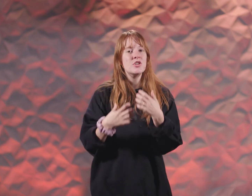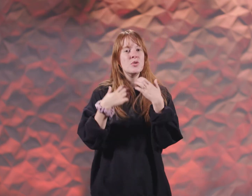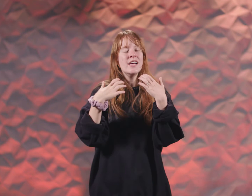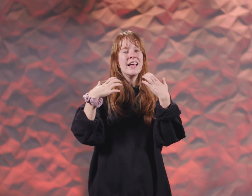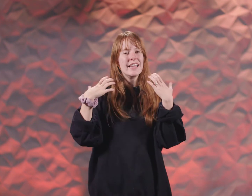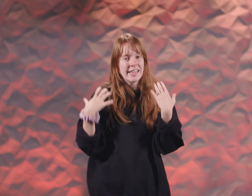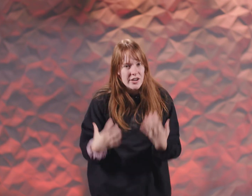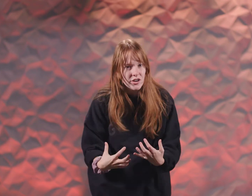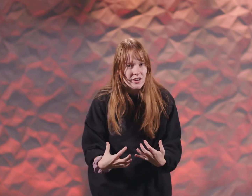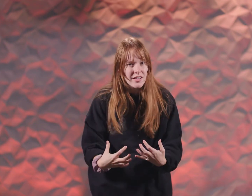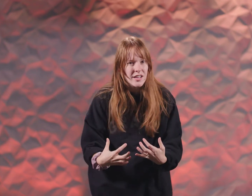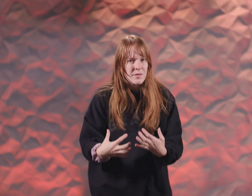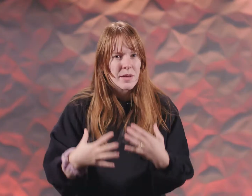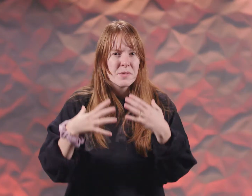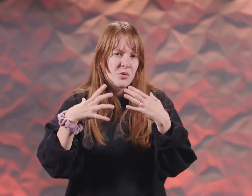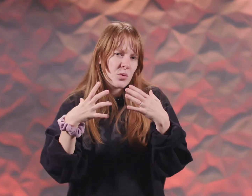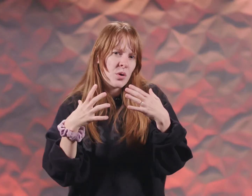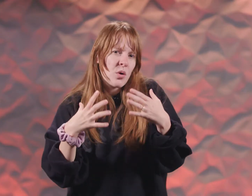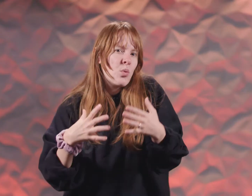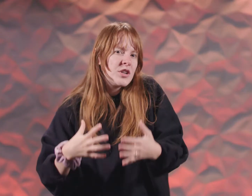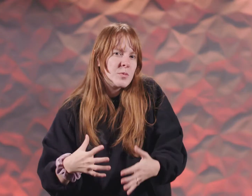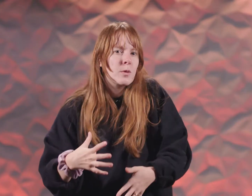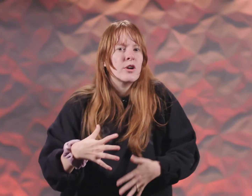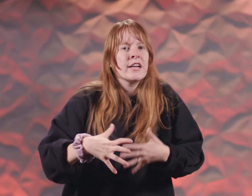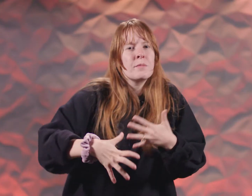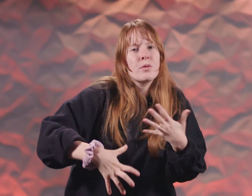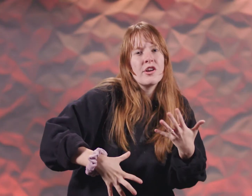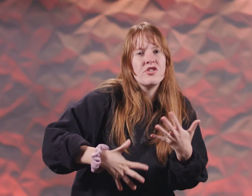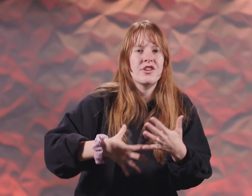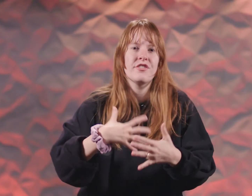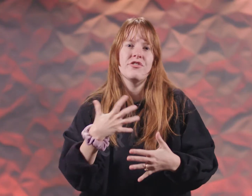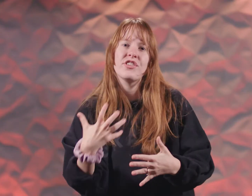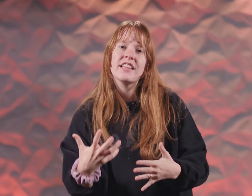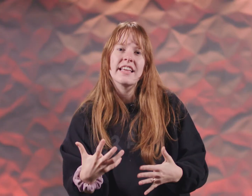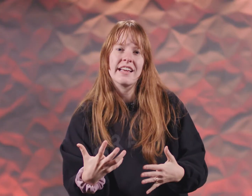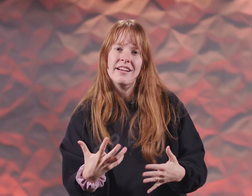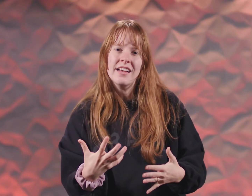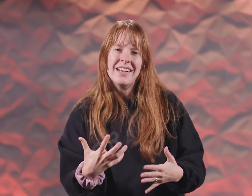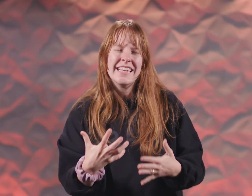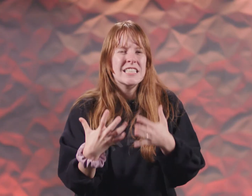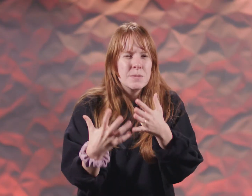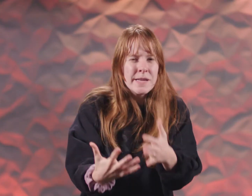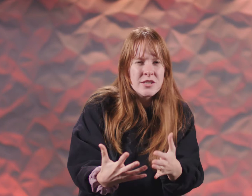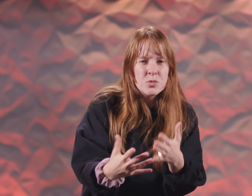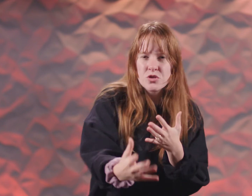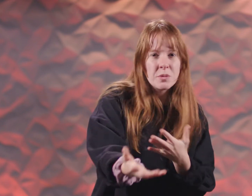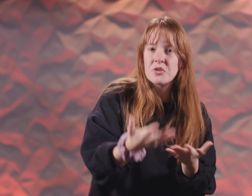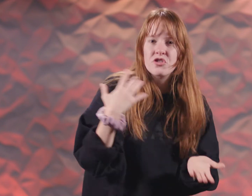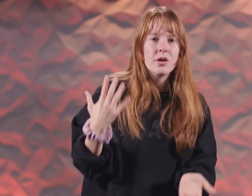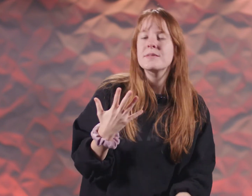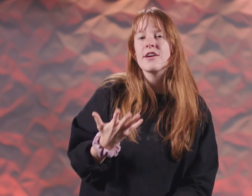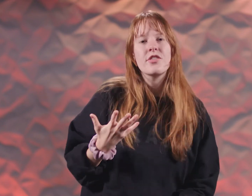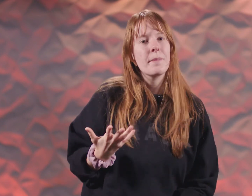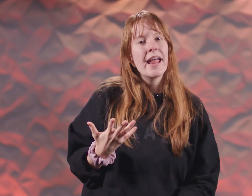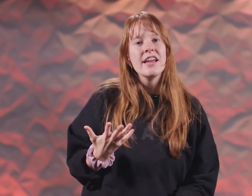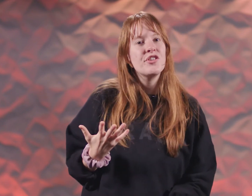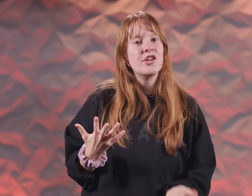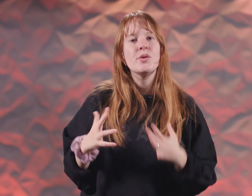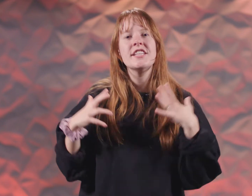you here, maybe through a whisper, an impression, a feeling. He speaks when Scripture jumps off the page at you. He